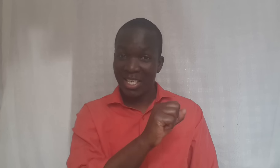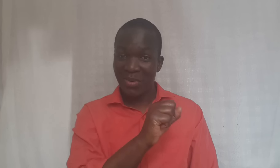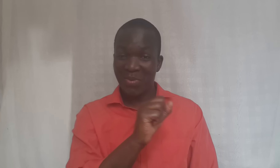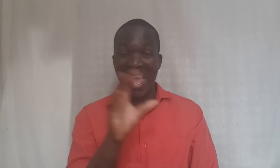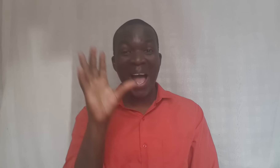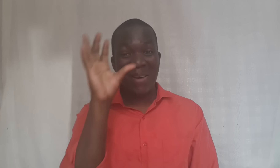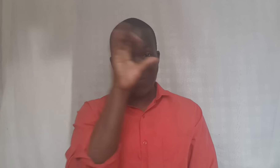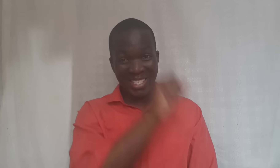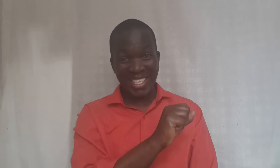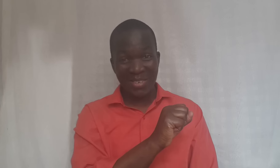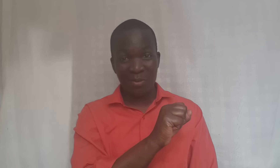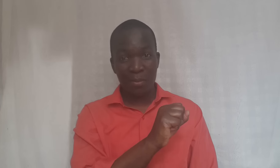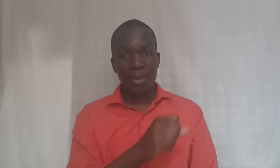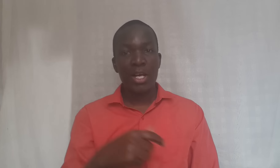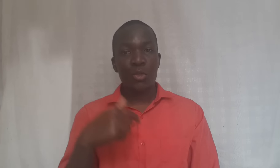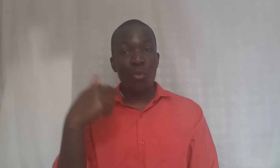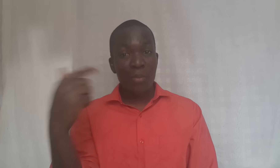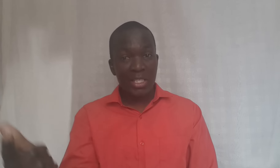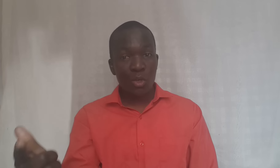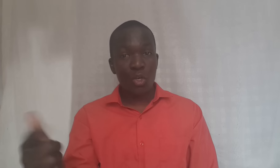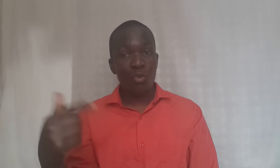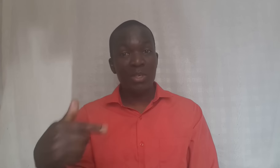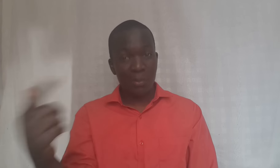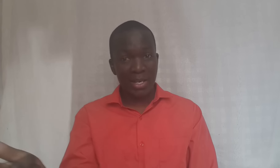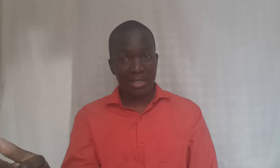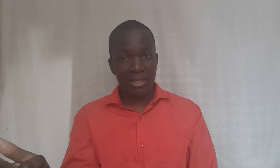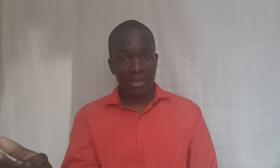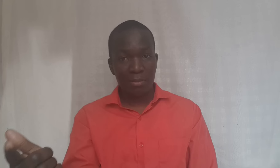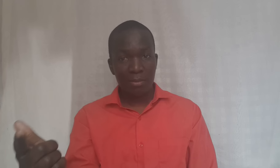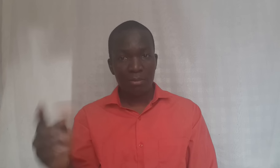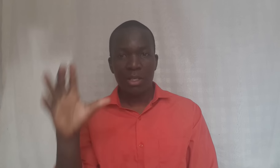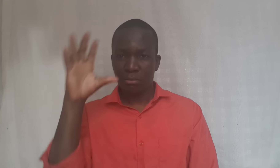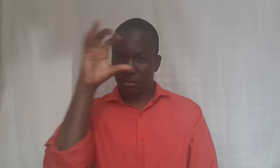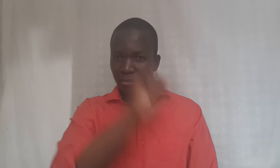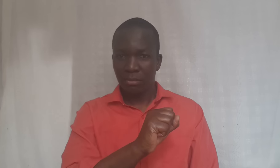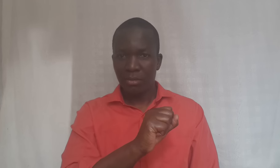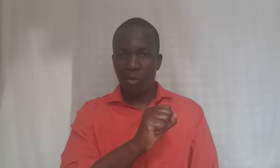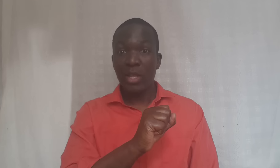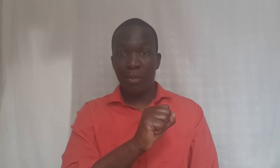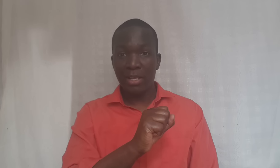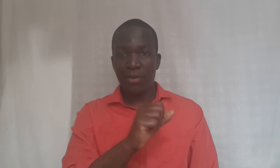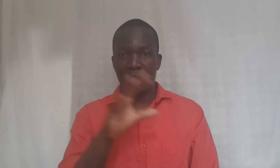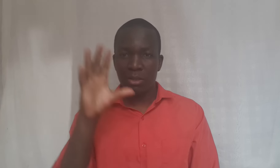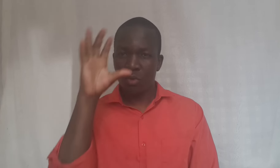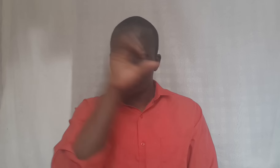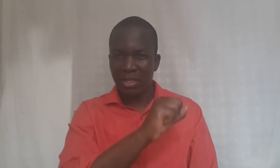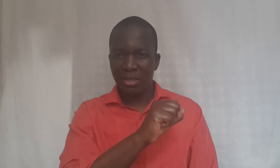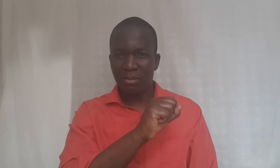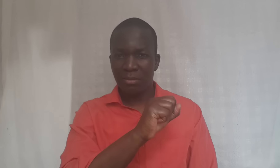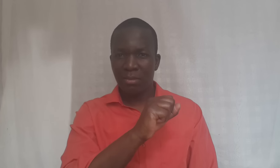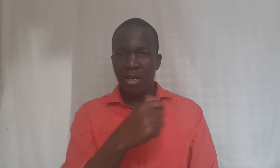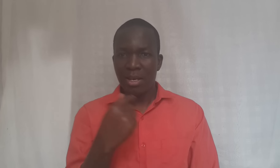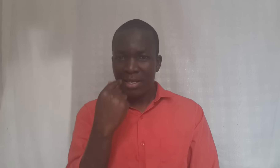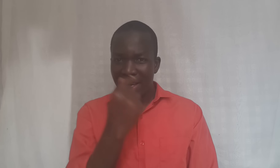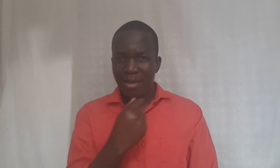you. I'm missing you. To miss or to misplace. With a plain face. To miss. Near the